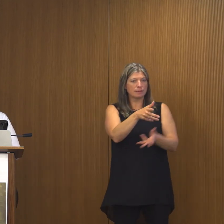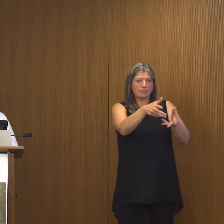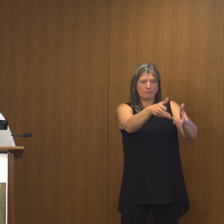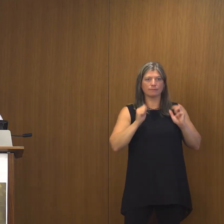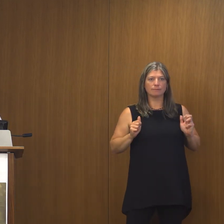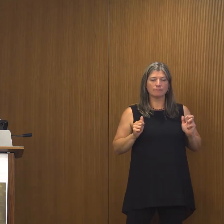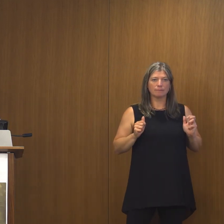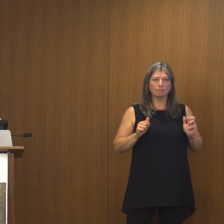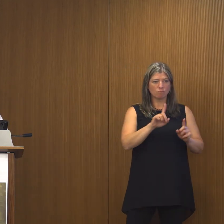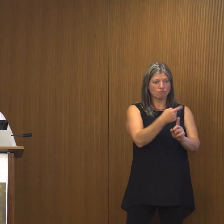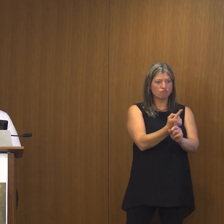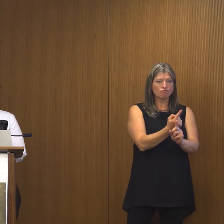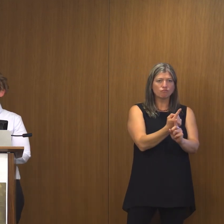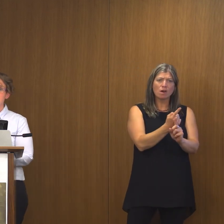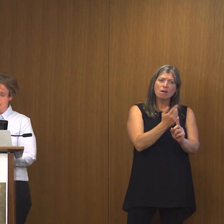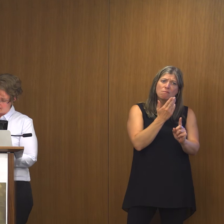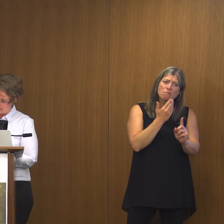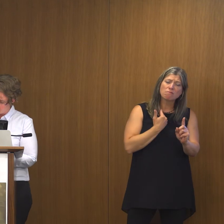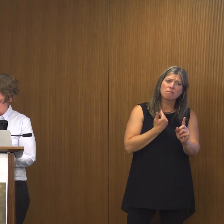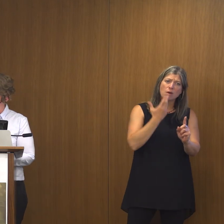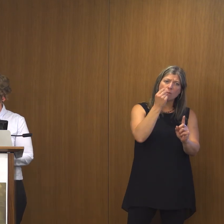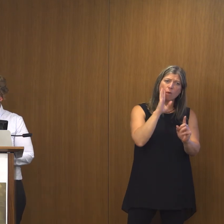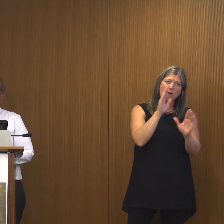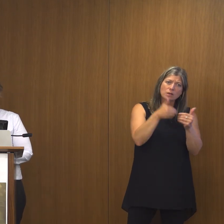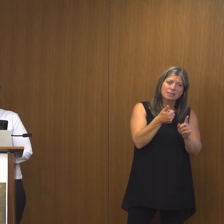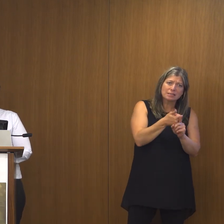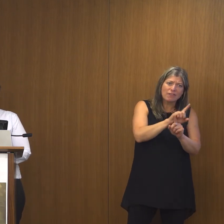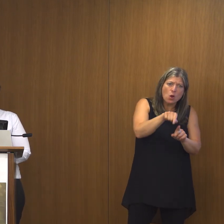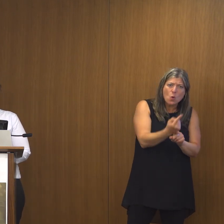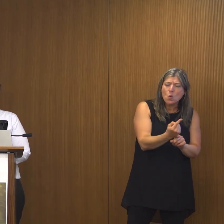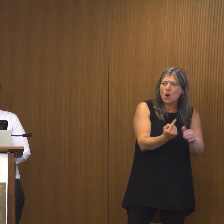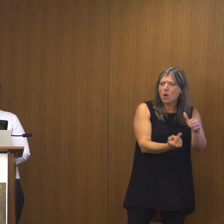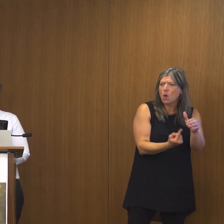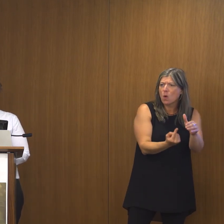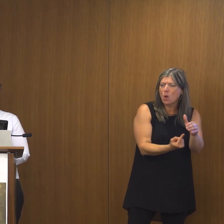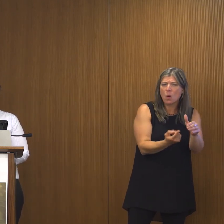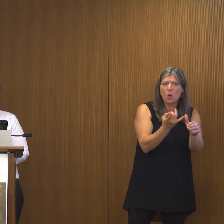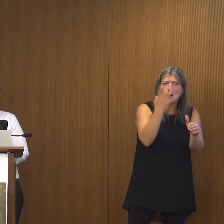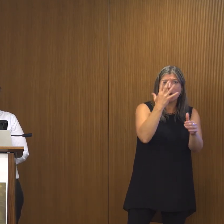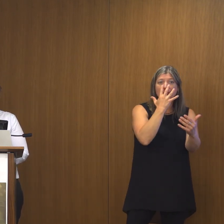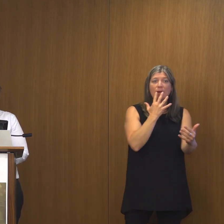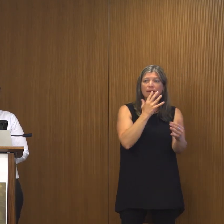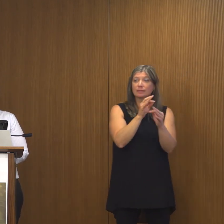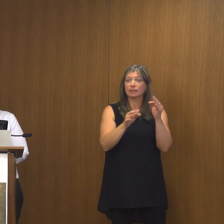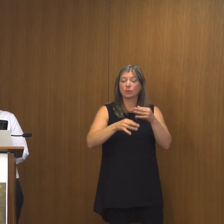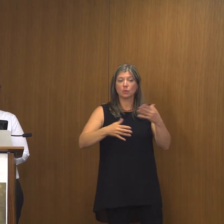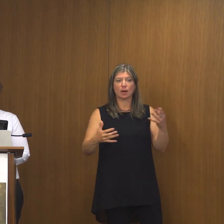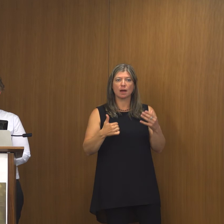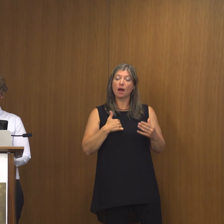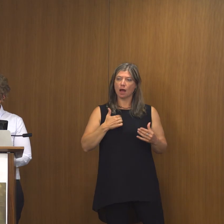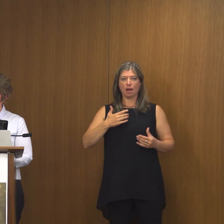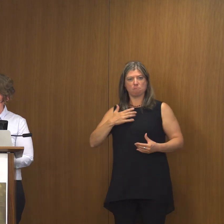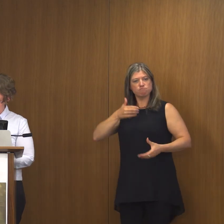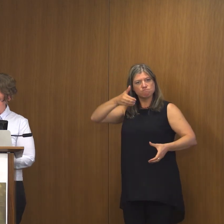it alone? A small boy with autism unable to stand up for himself? The answer is sad and simple. I knew how to